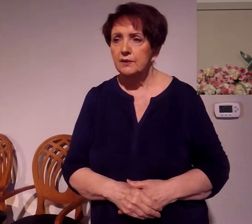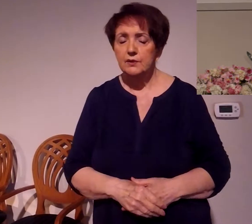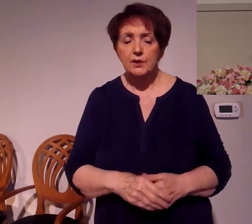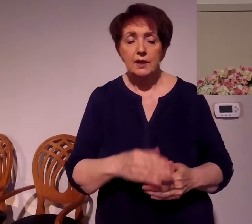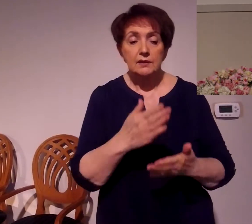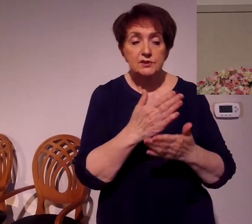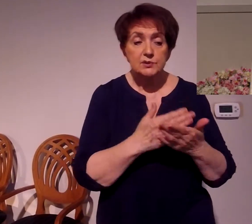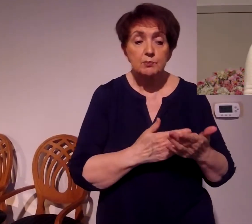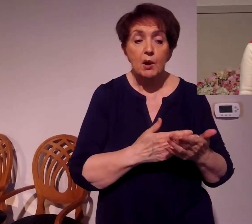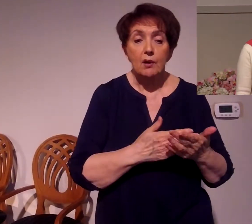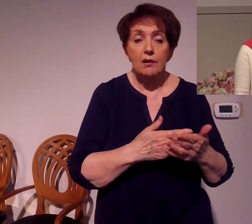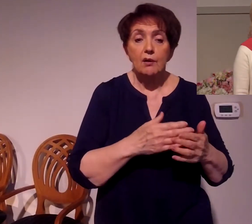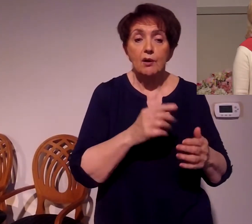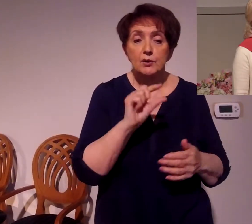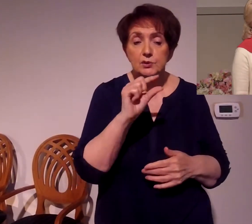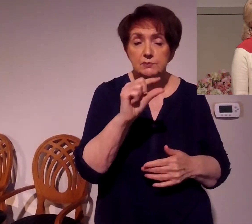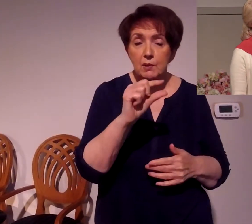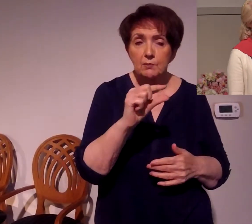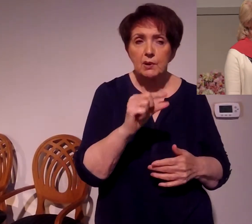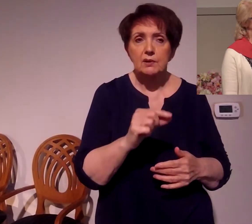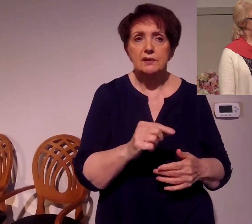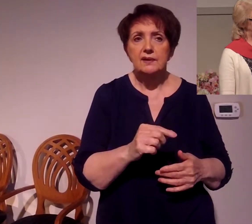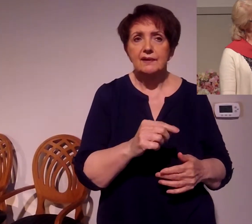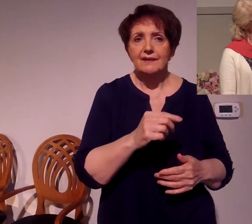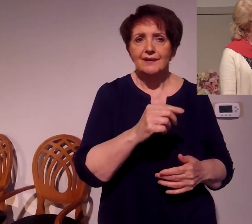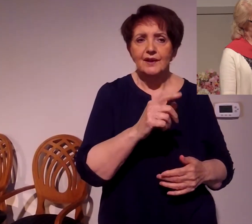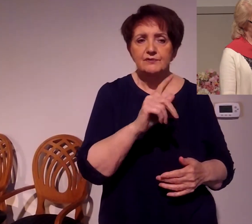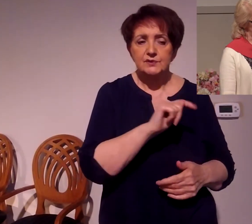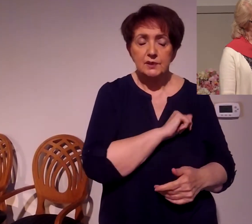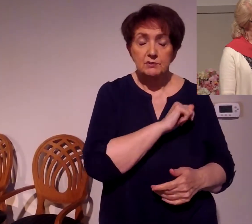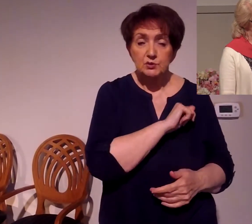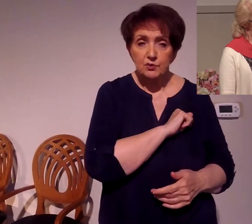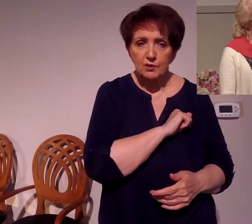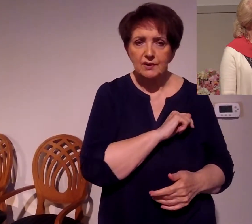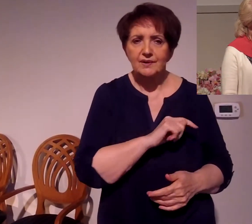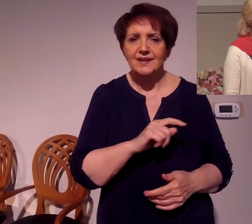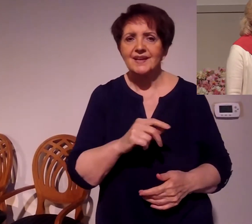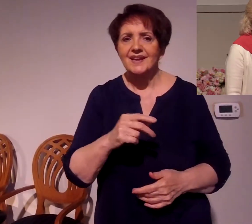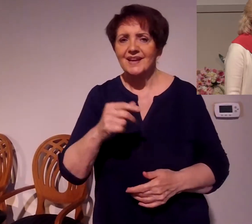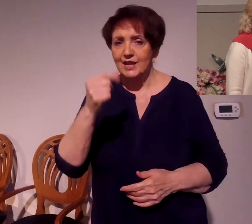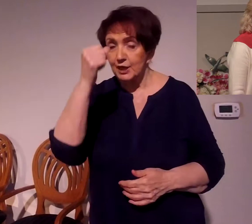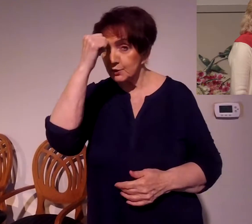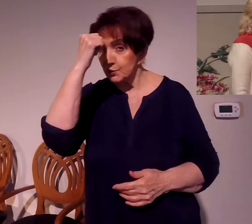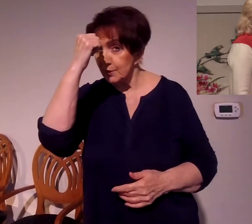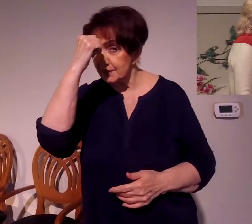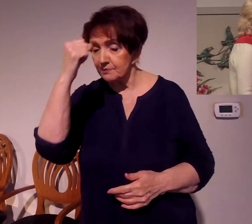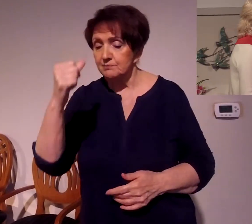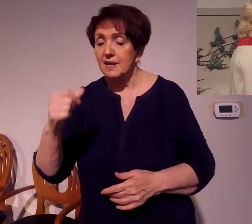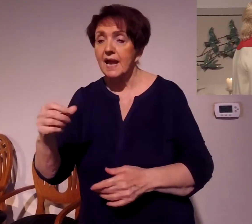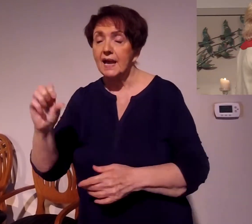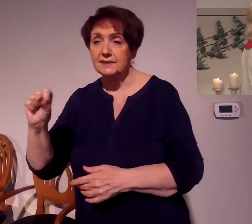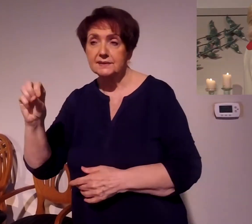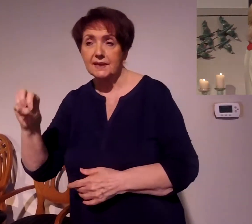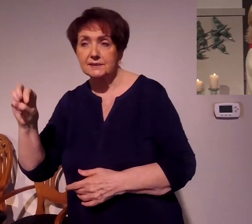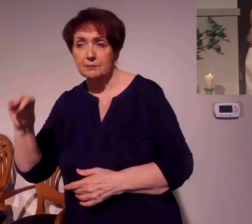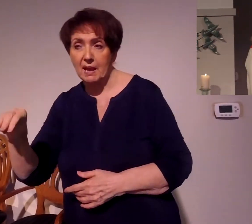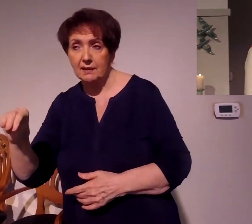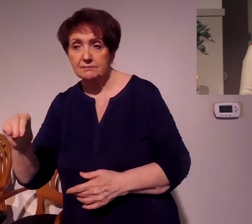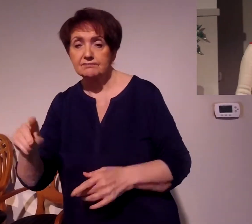Troward, Hinduism, and Science of Mind in a very short period of time. All right, so here we